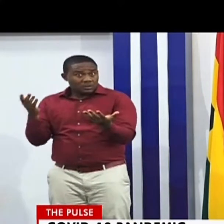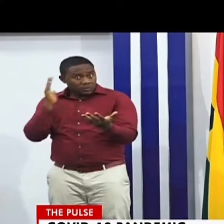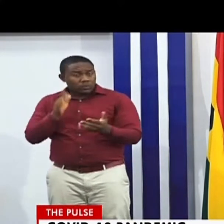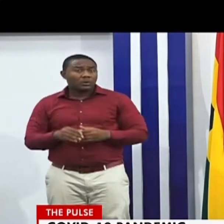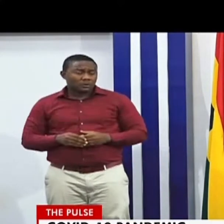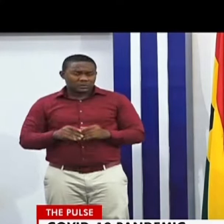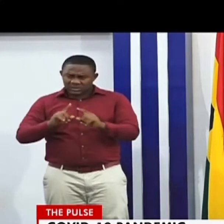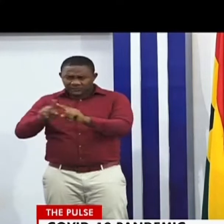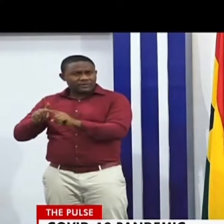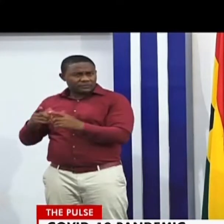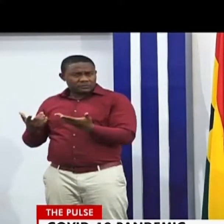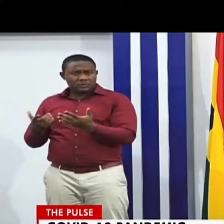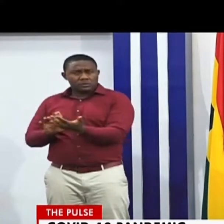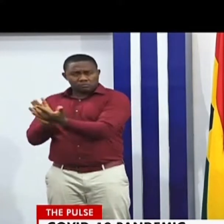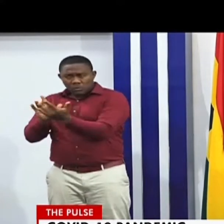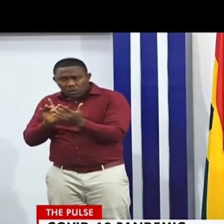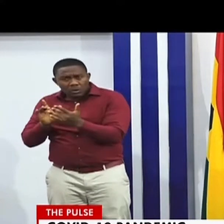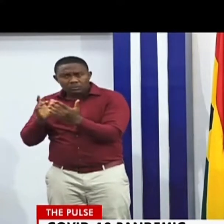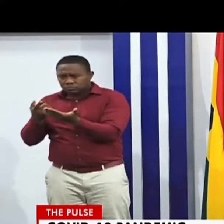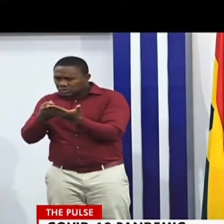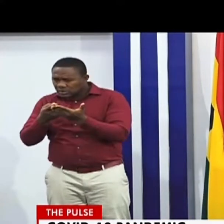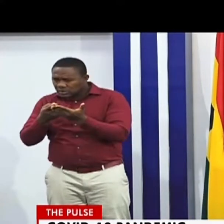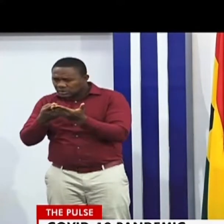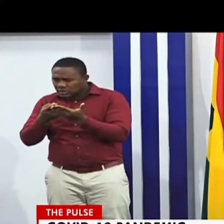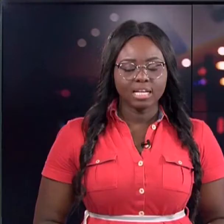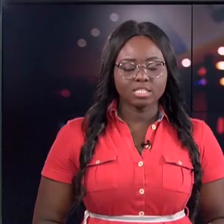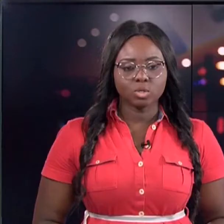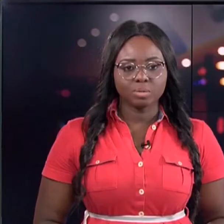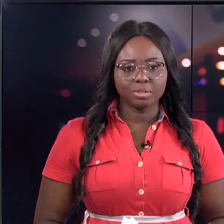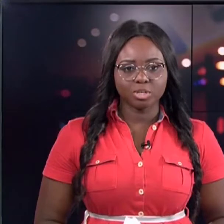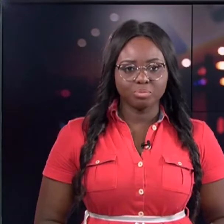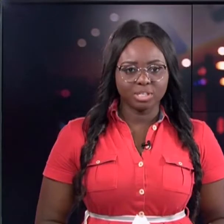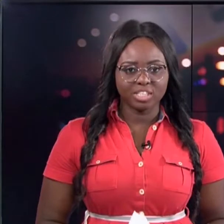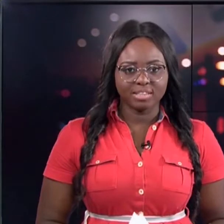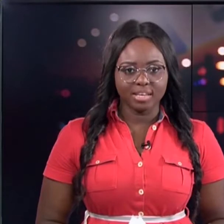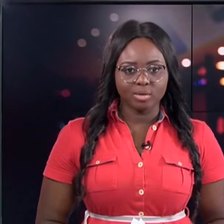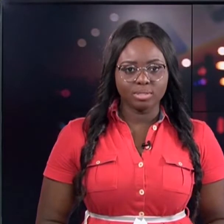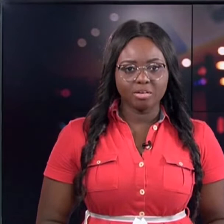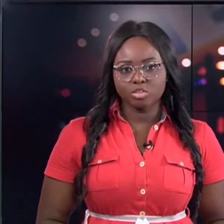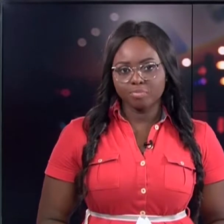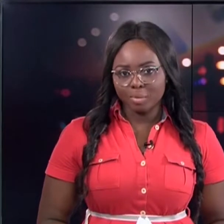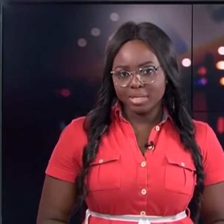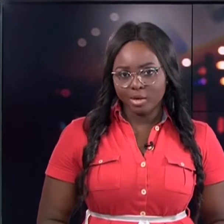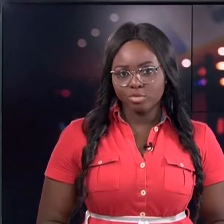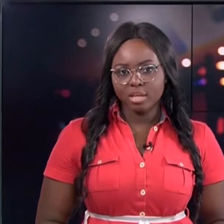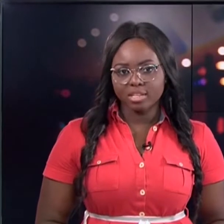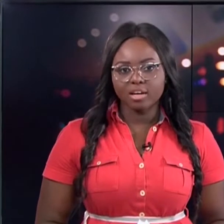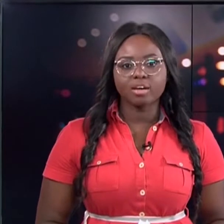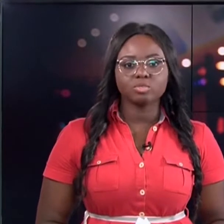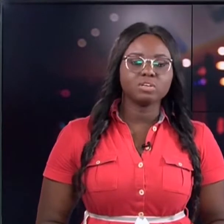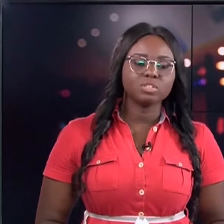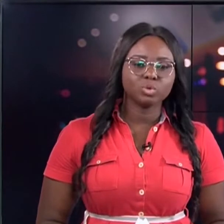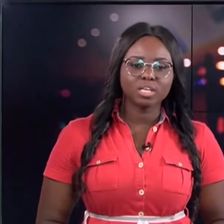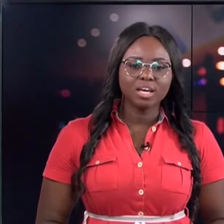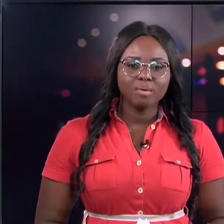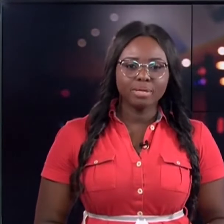various groups. We have already started engaging them to share with them. That's Dr. Patrick Abuaje there. Well, Director of Public Health at the Ghana